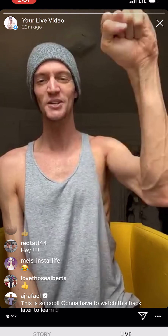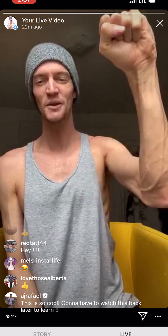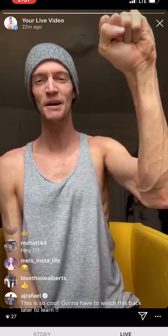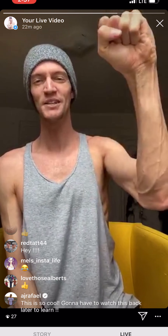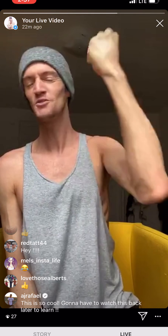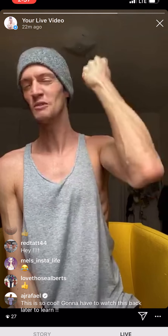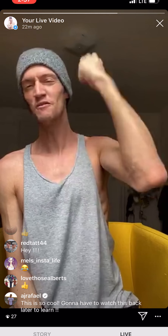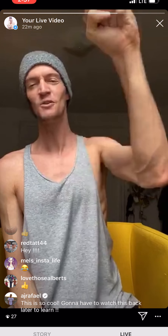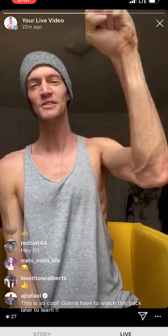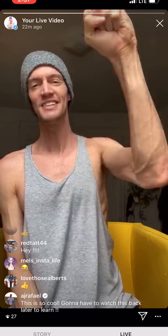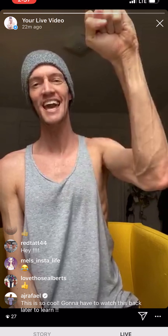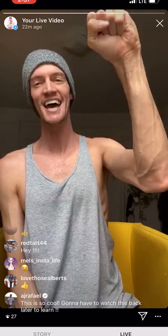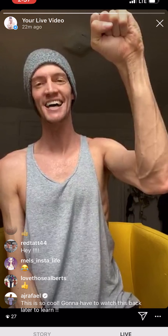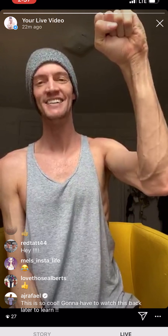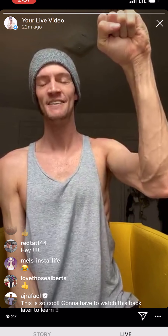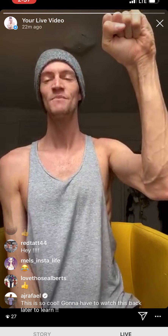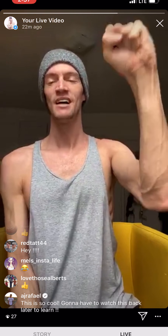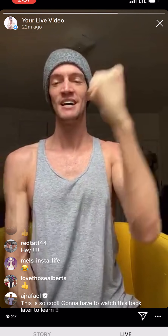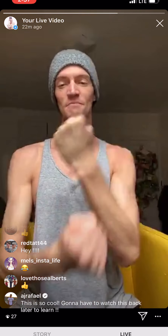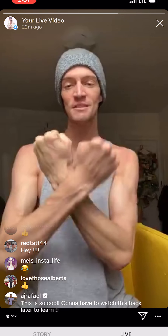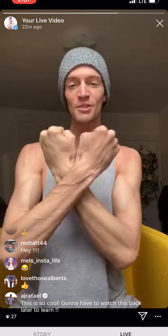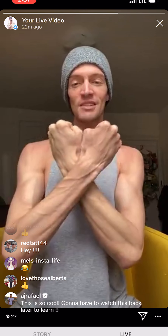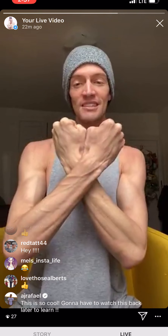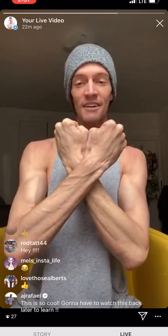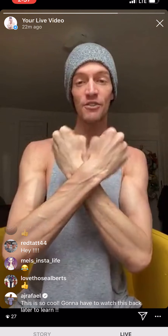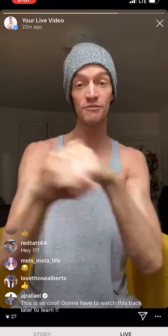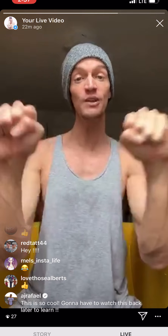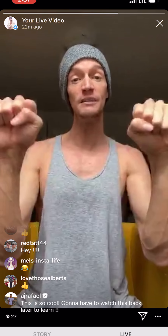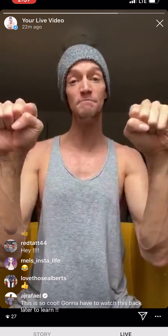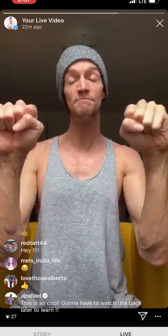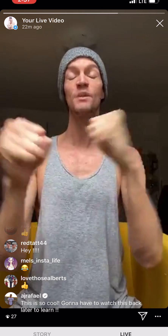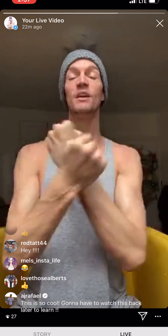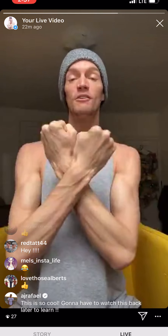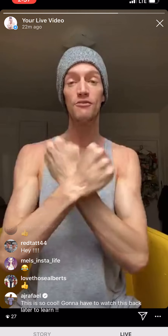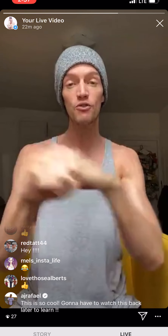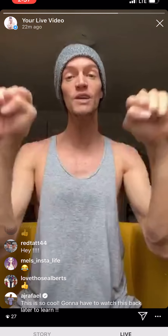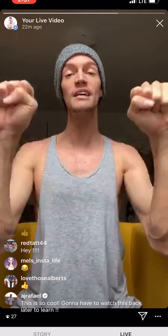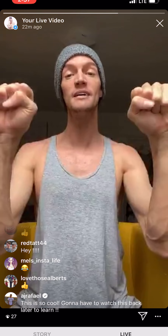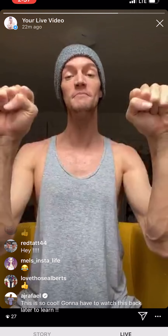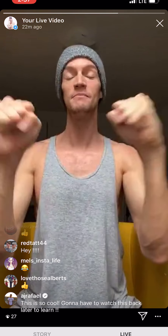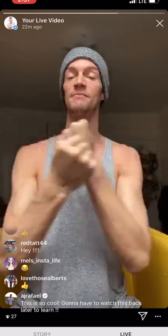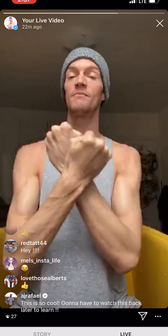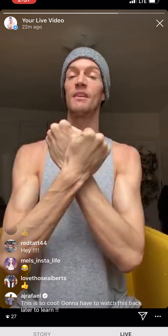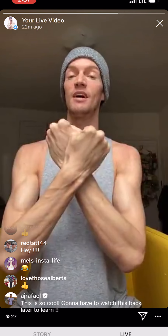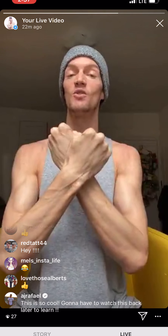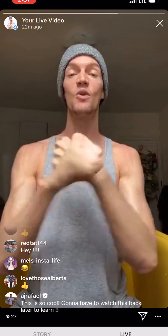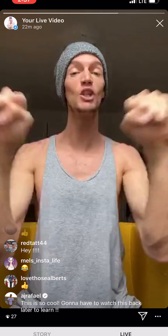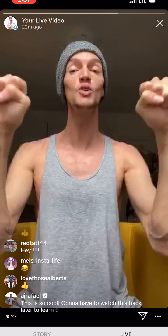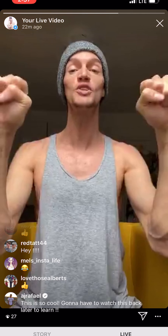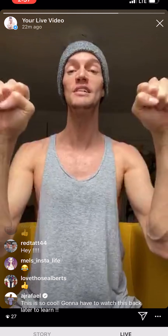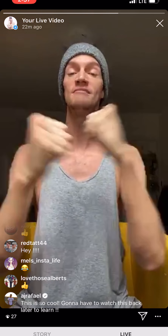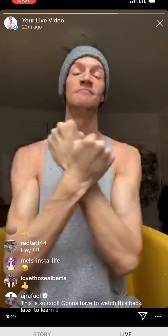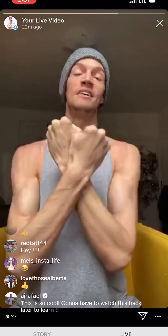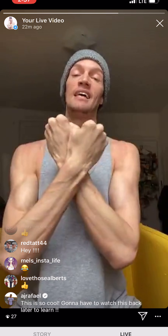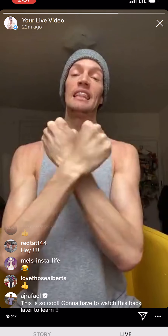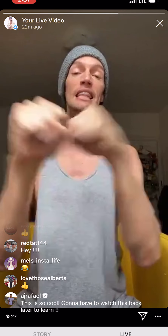Rebellion. Revolt. Yeah. Um, similar to the sign for freedom. Freedom. Revolution. Liberty.